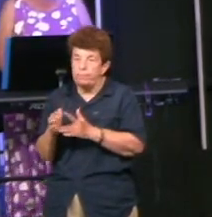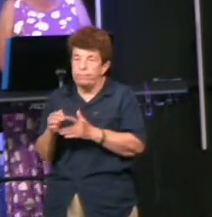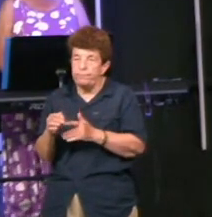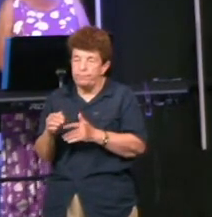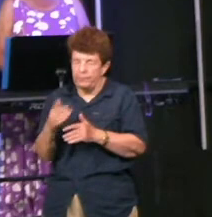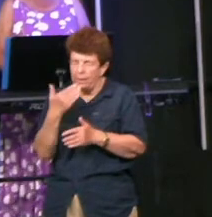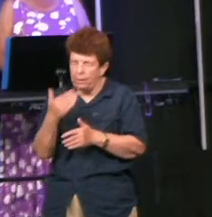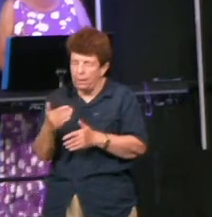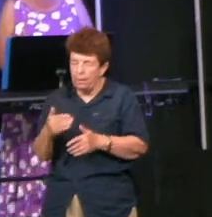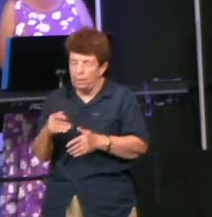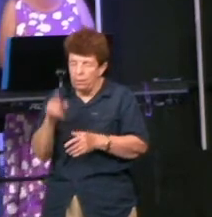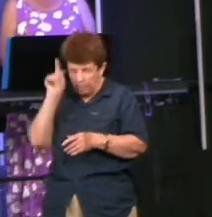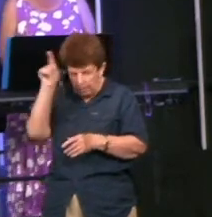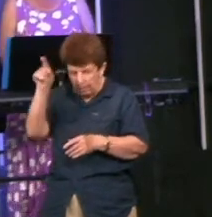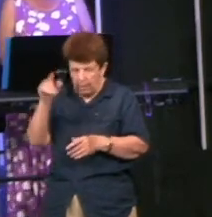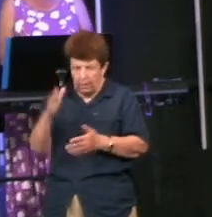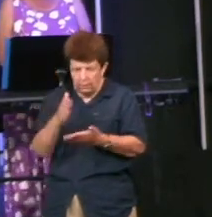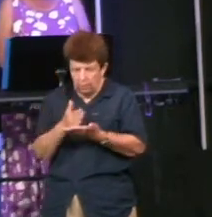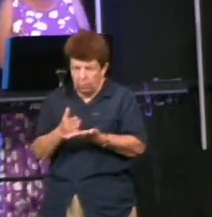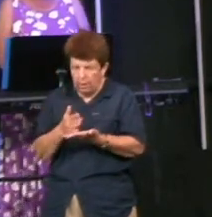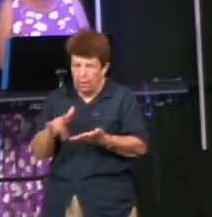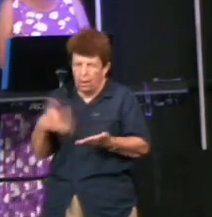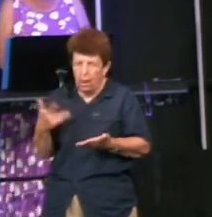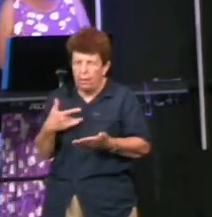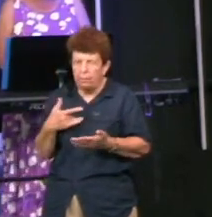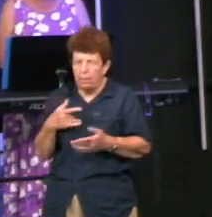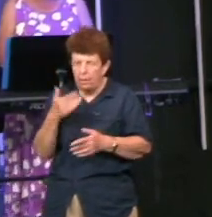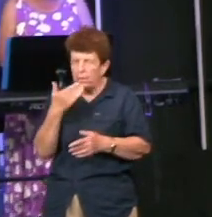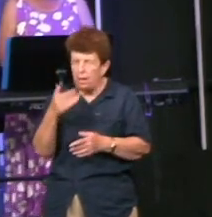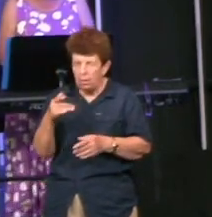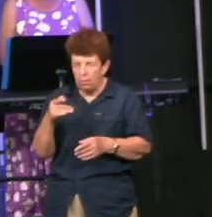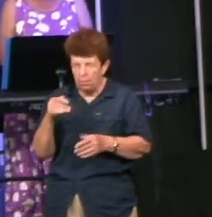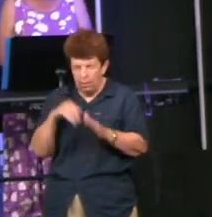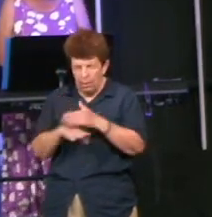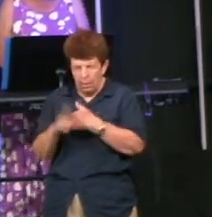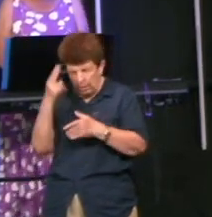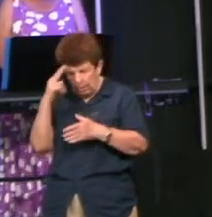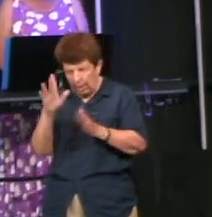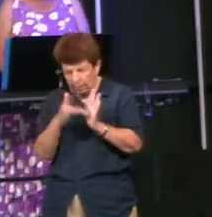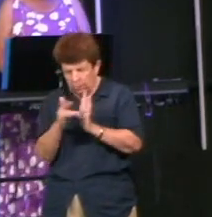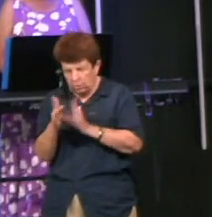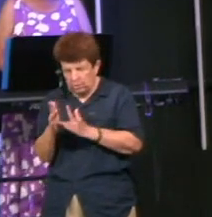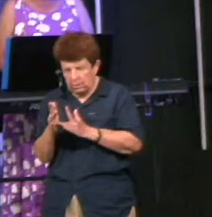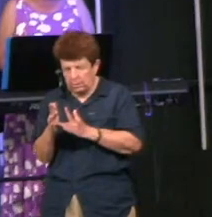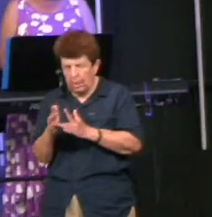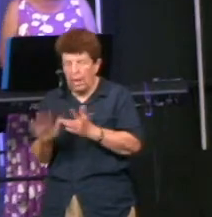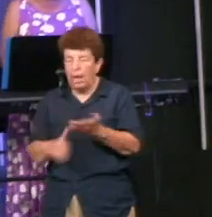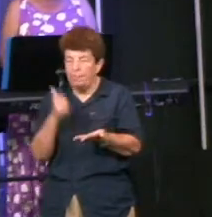We thank you that he is the bread of life. We thank you in the name of Jesus.